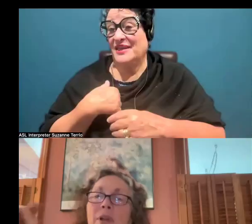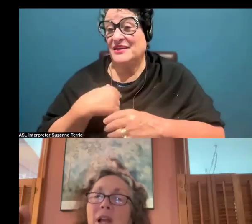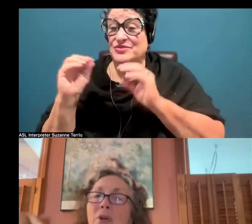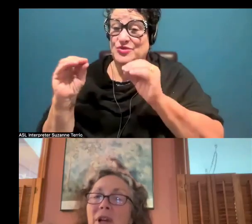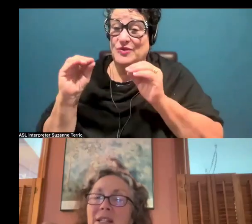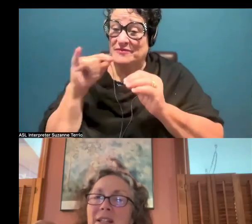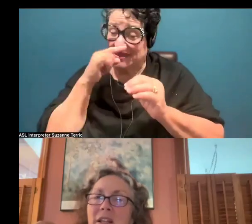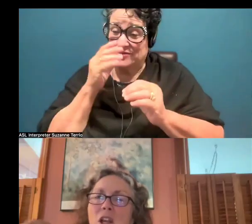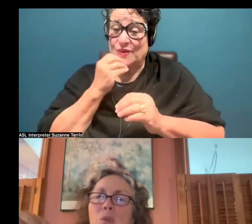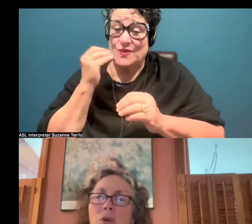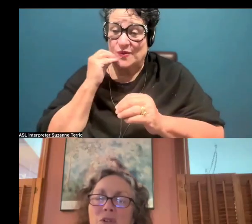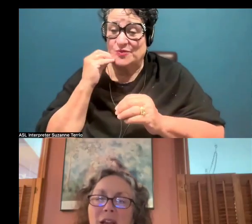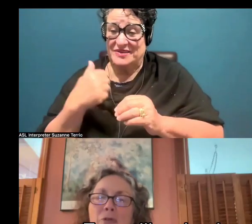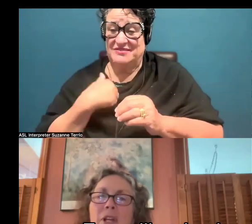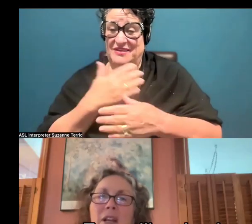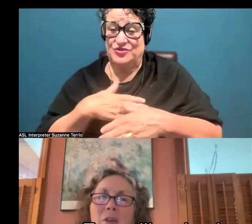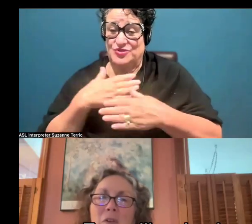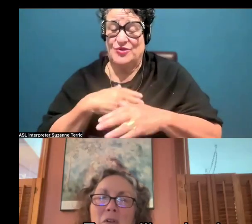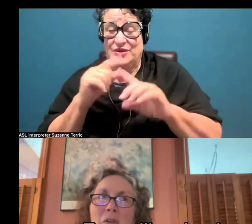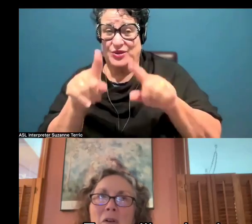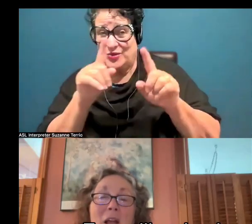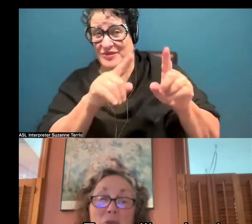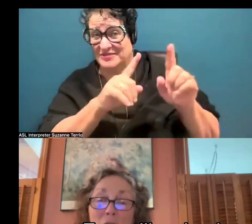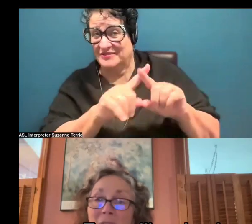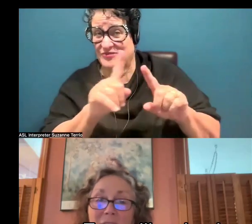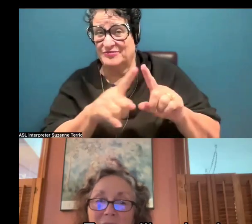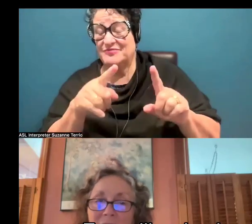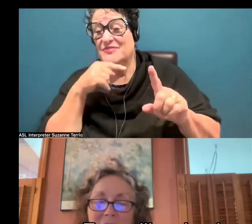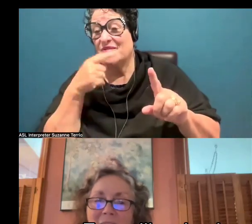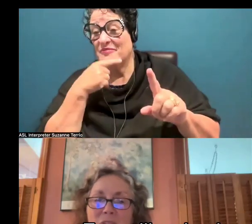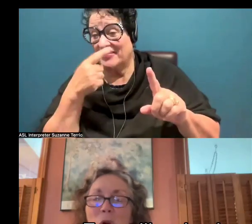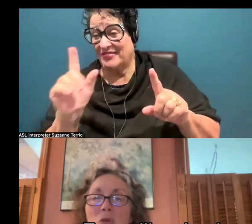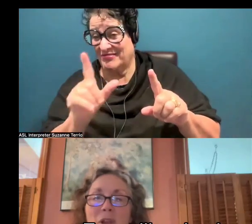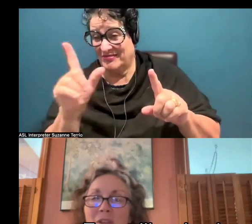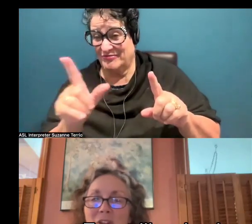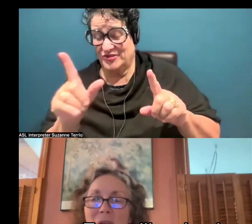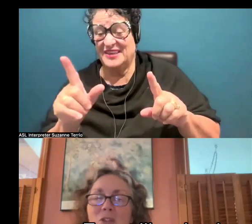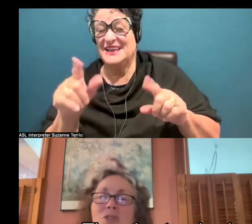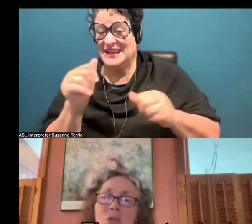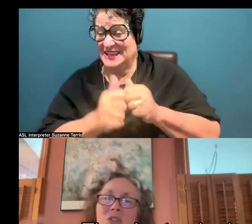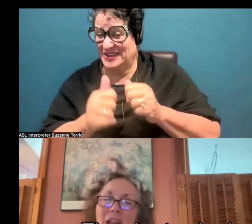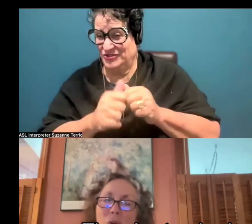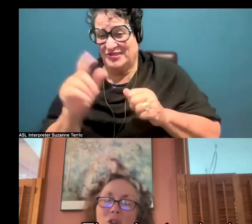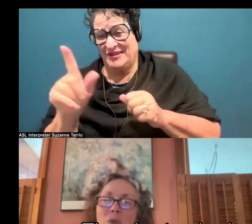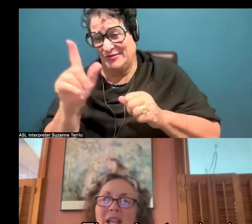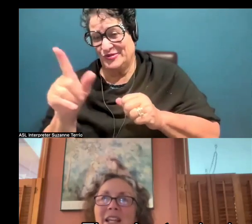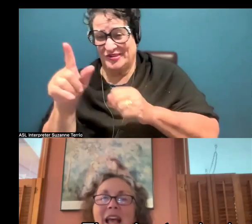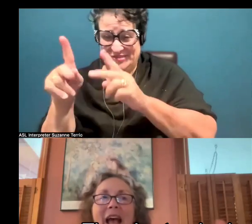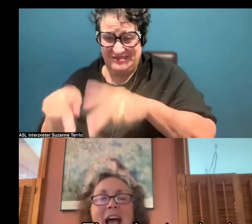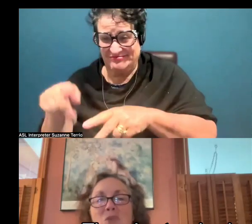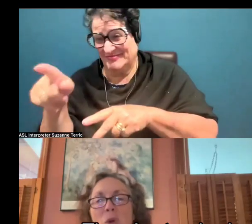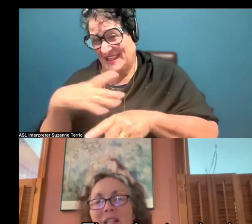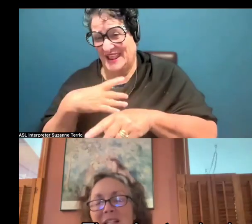different public libraries. Mm, Every librarian has their own favorites, right? There's yeah, standard ones, but